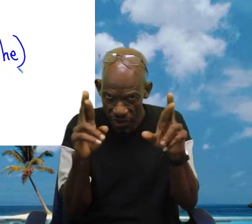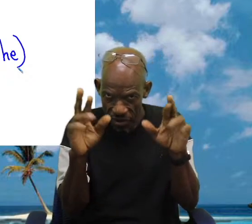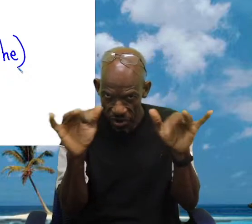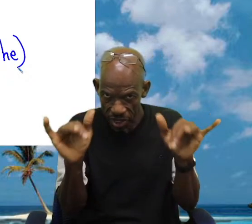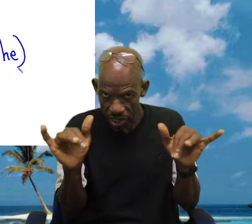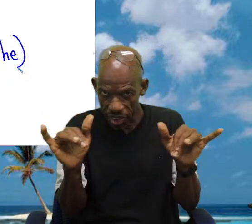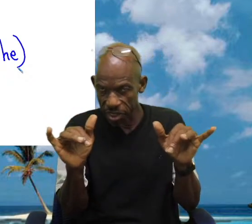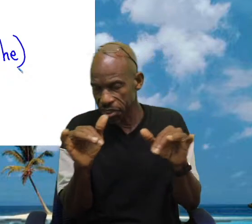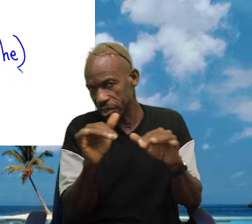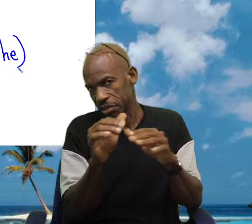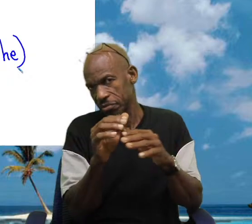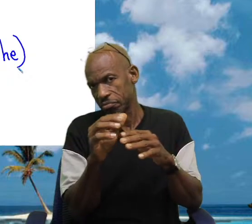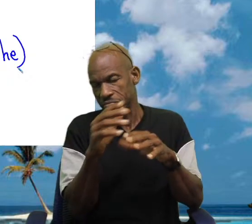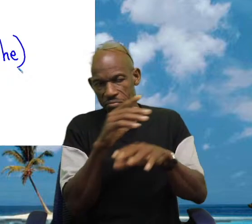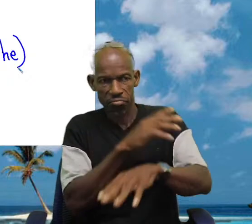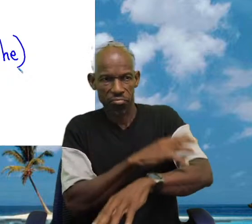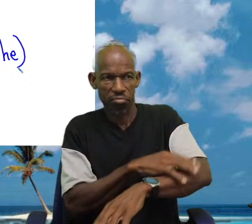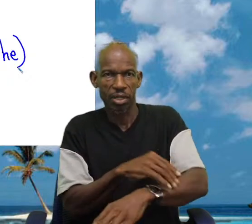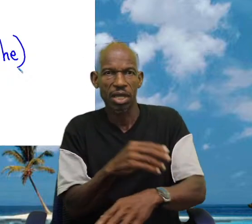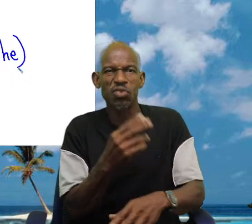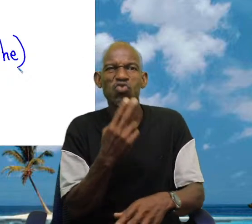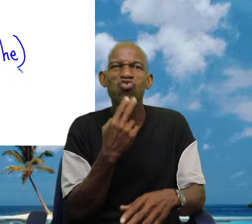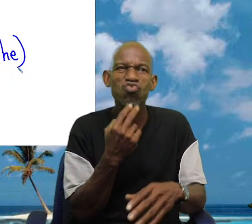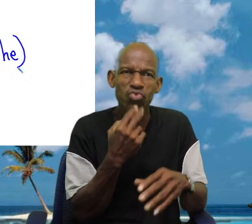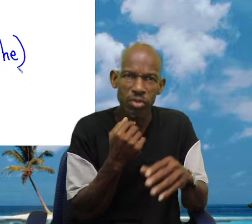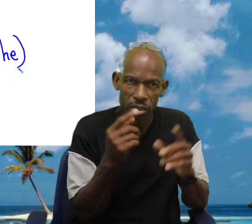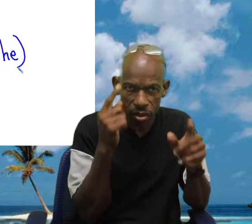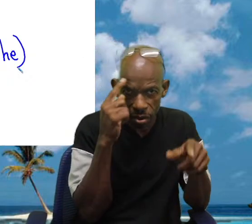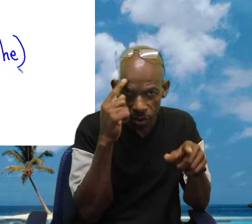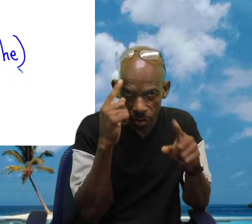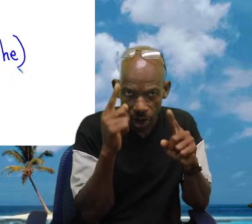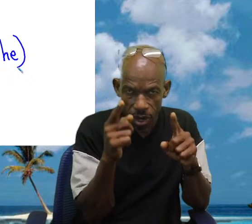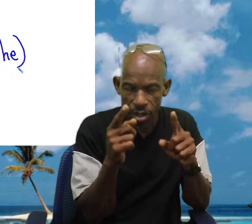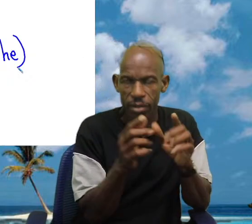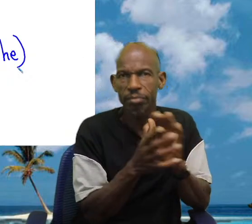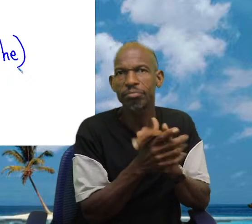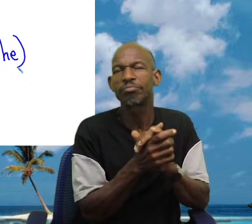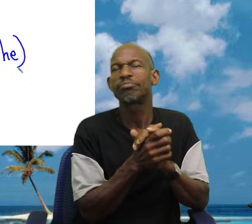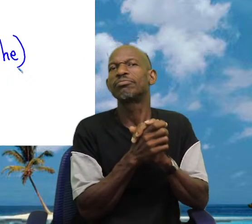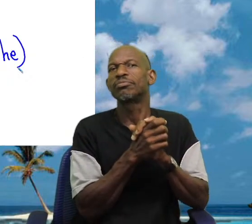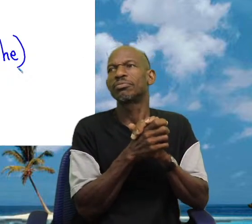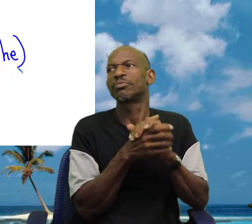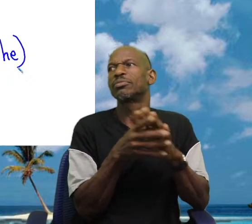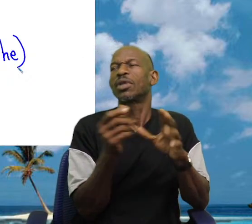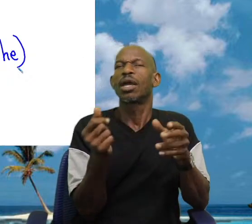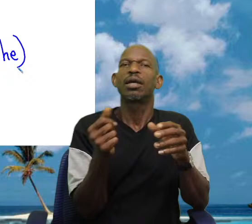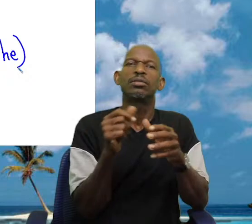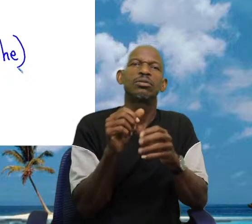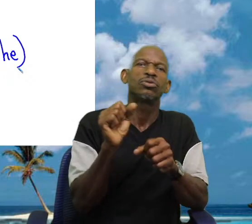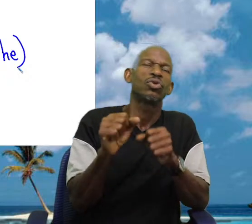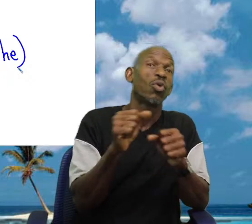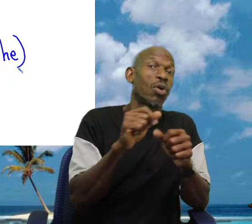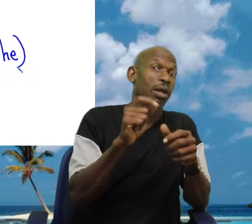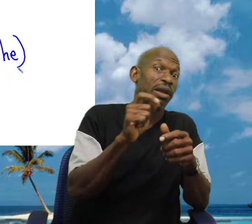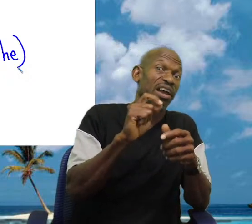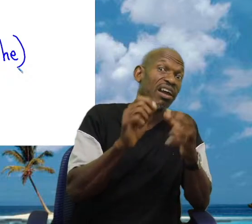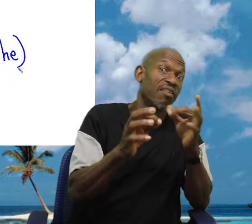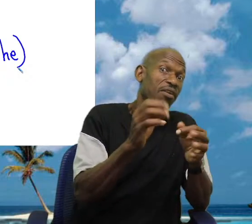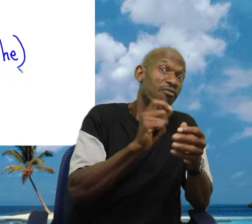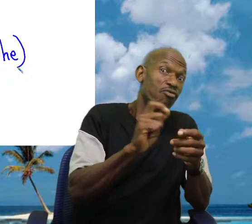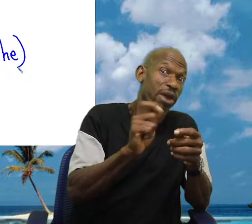Okay, so adjectives are used, the function of adjectives are to make pictures to